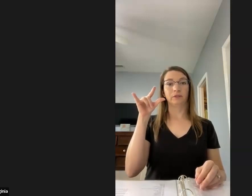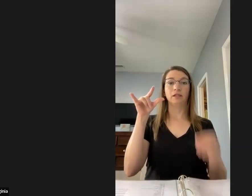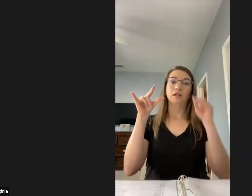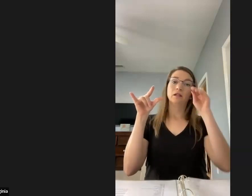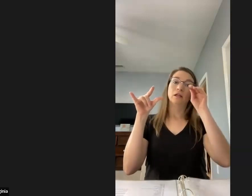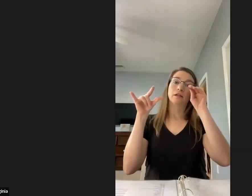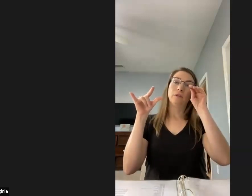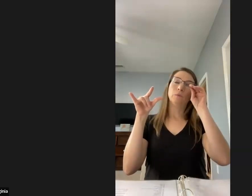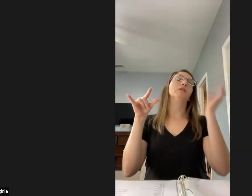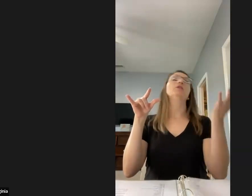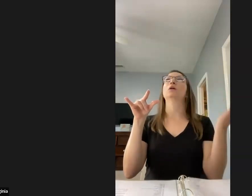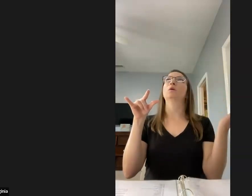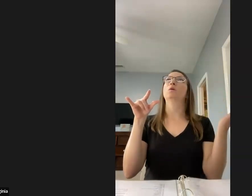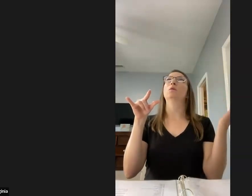Okay. If you want to show